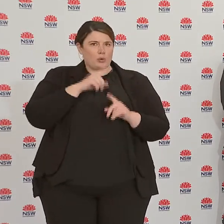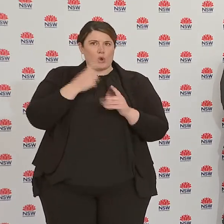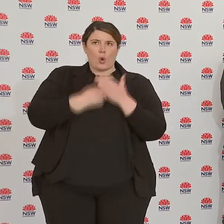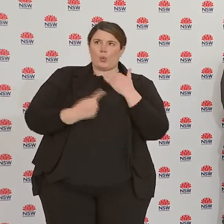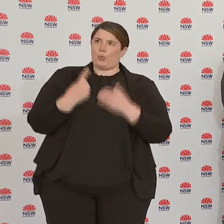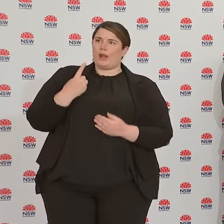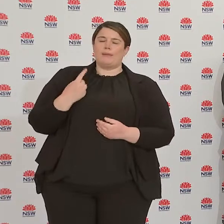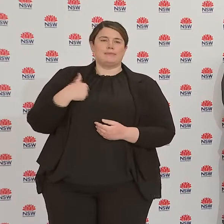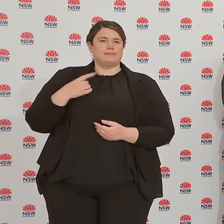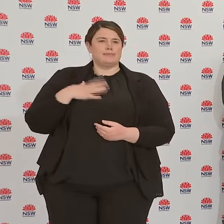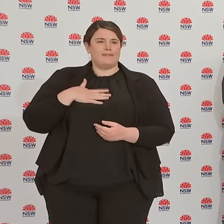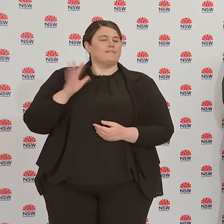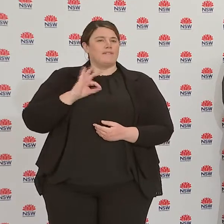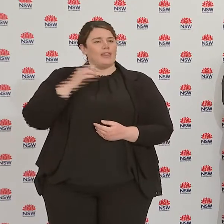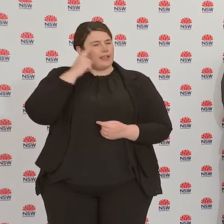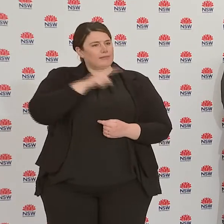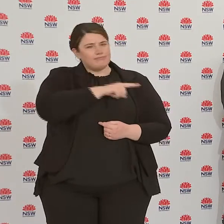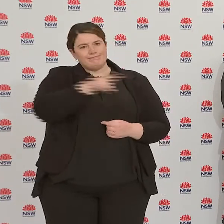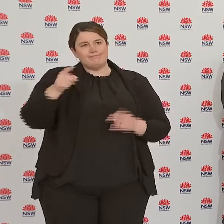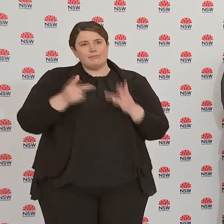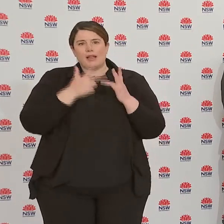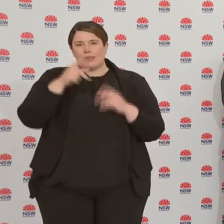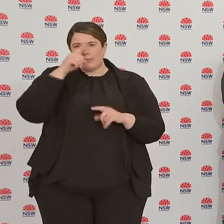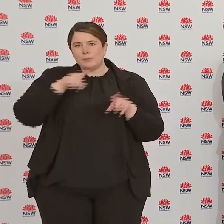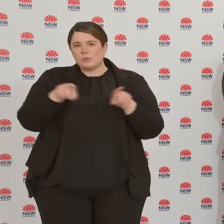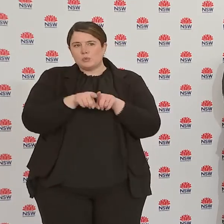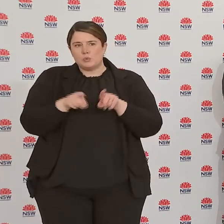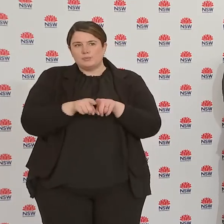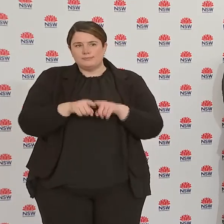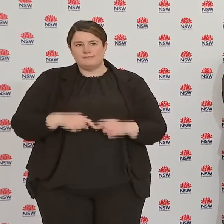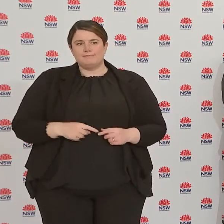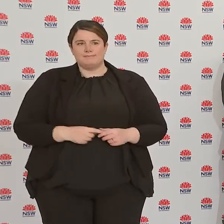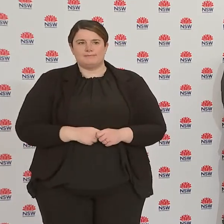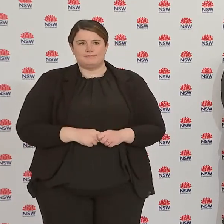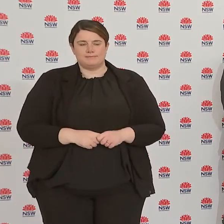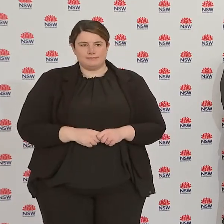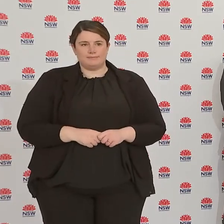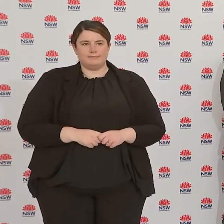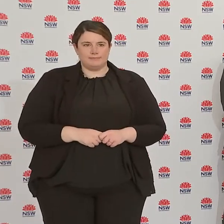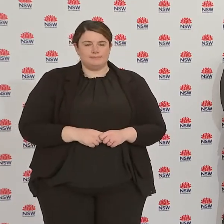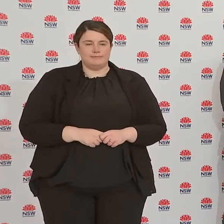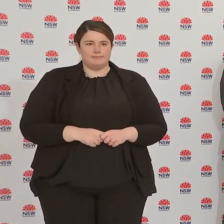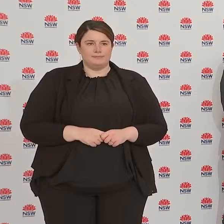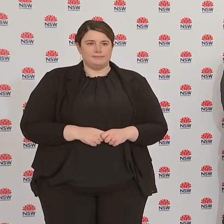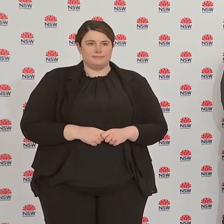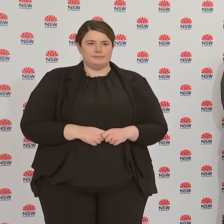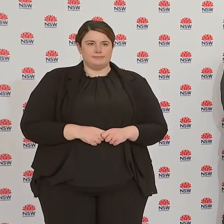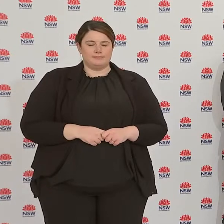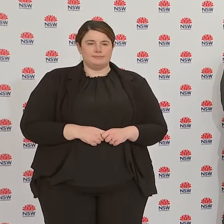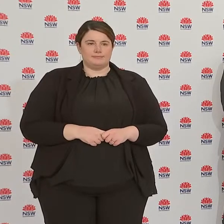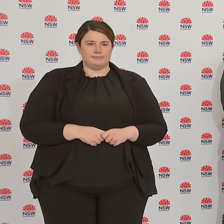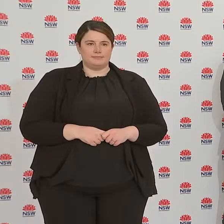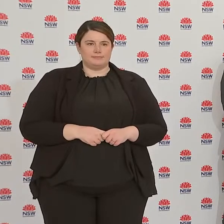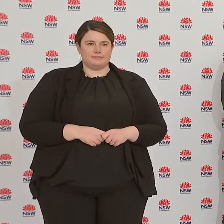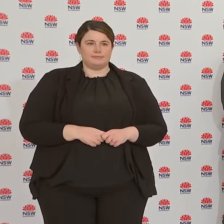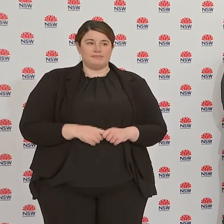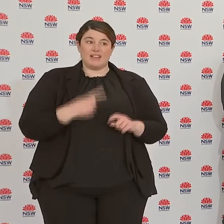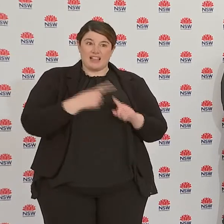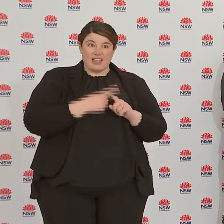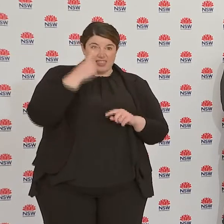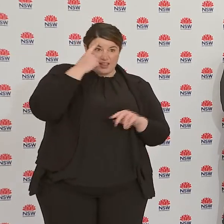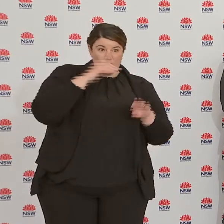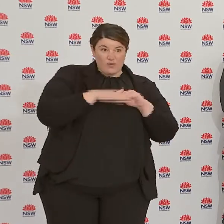up the vaccination to protect you, but also your the other residents in those facilities as well as the